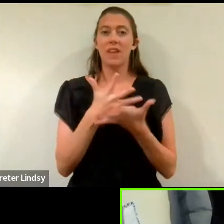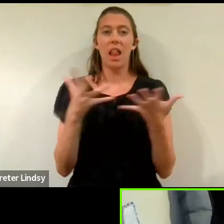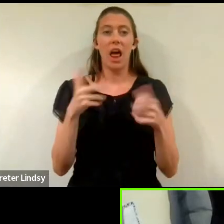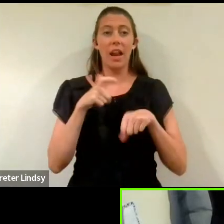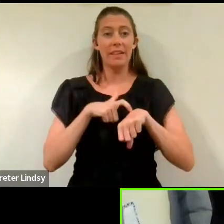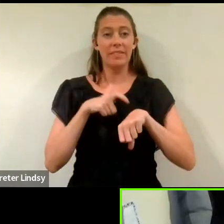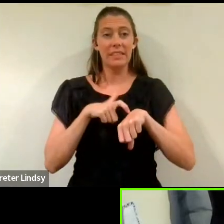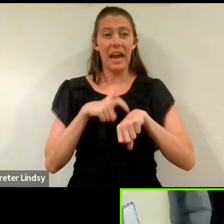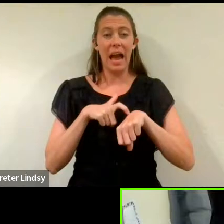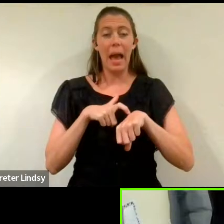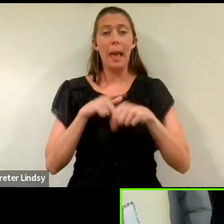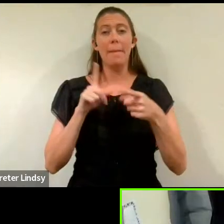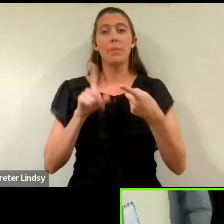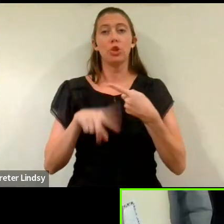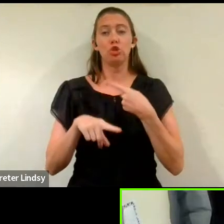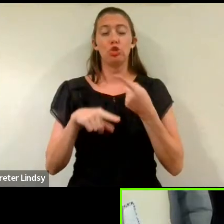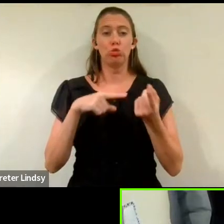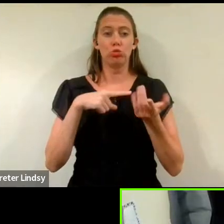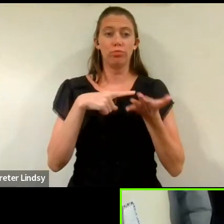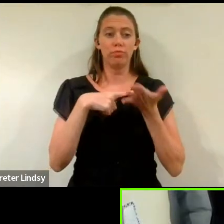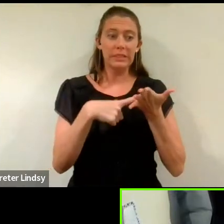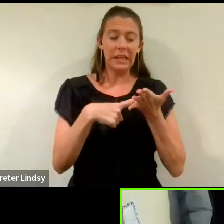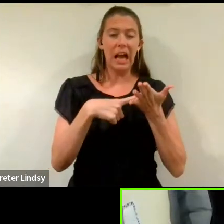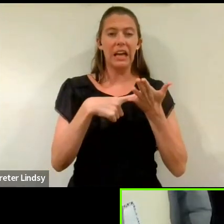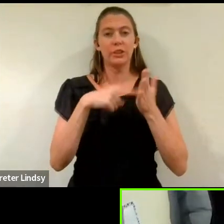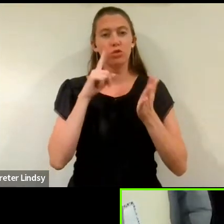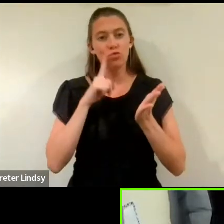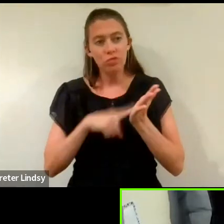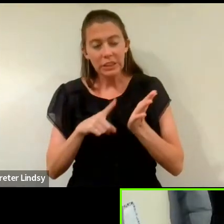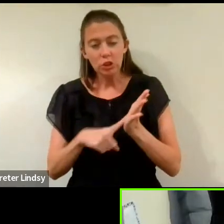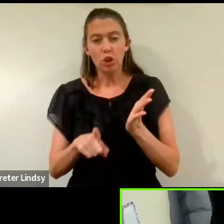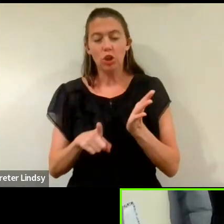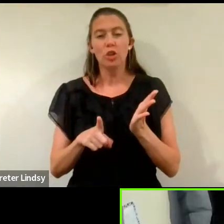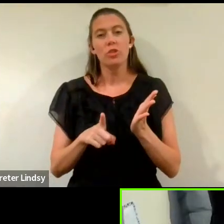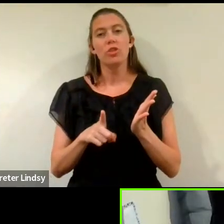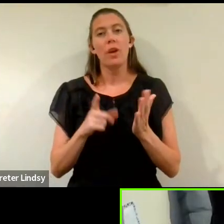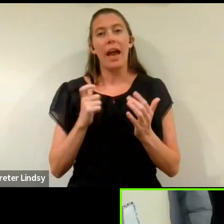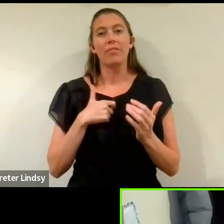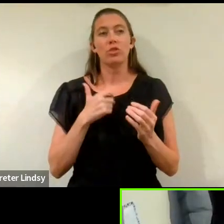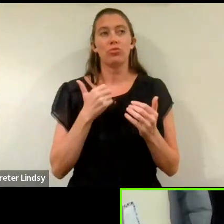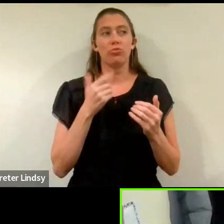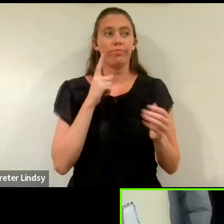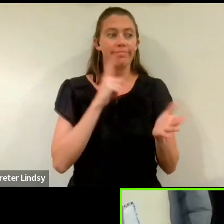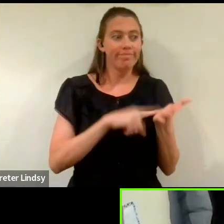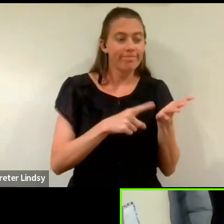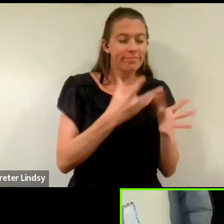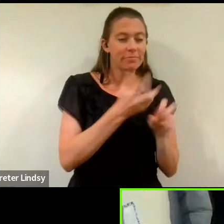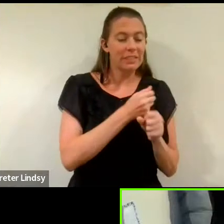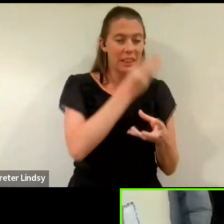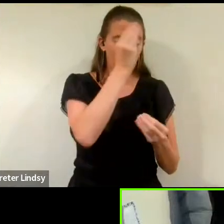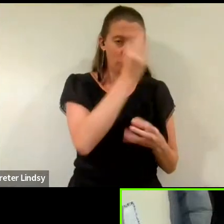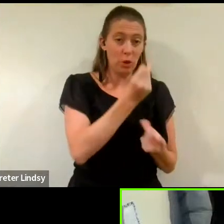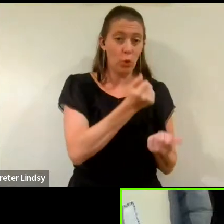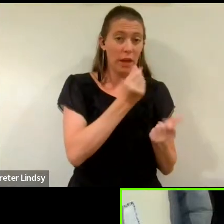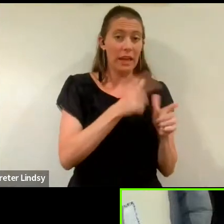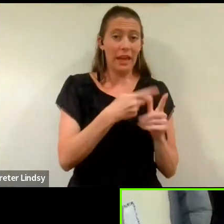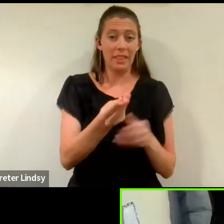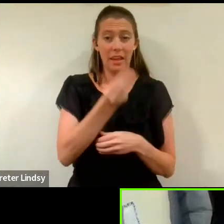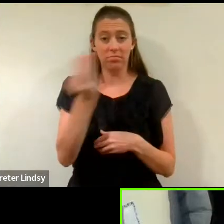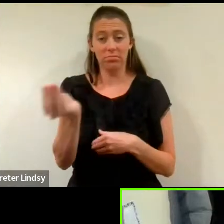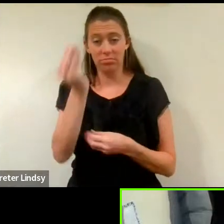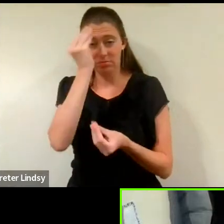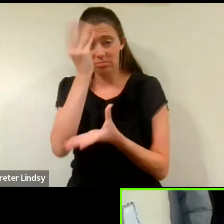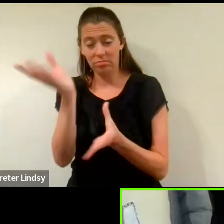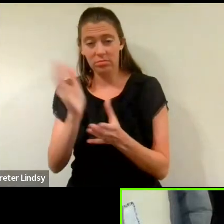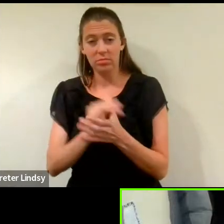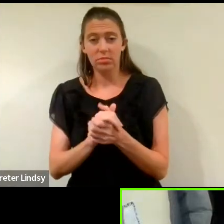as talking with things. You have to go with this person, then the next person, then the next person. But there are specialists I know who work